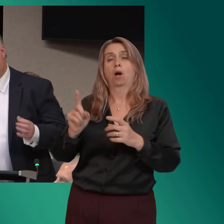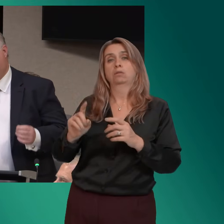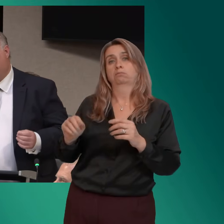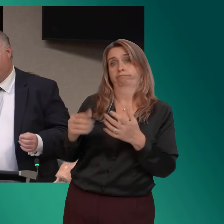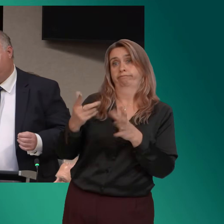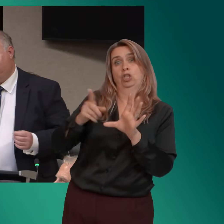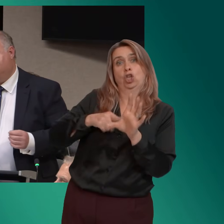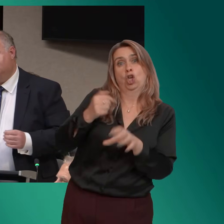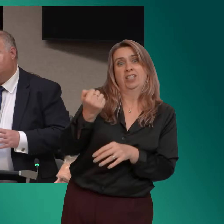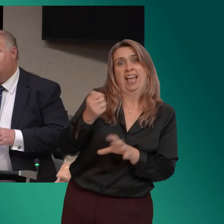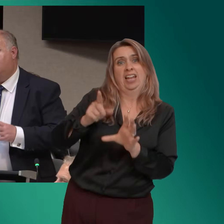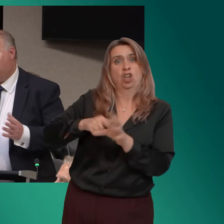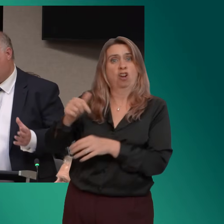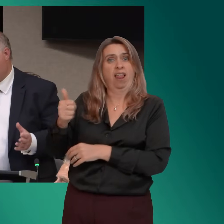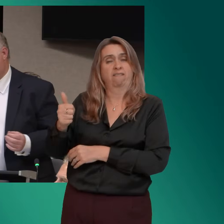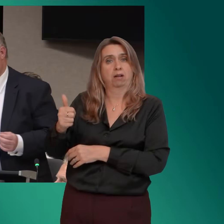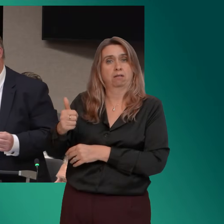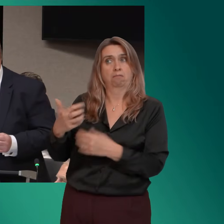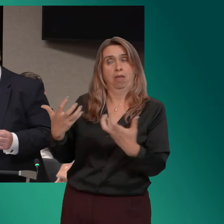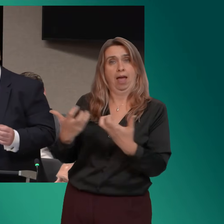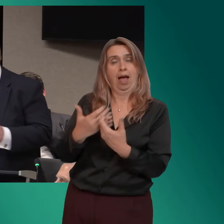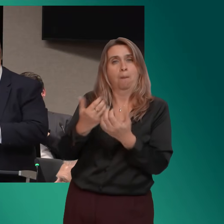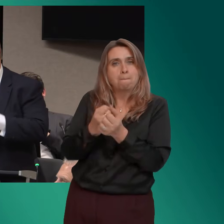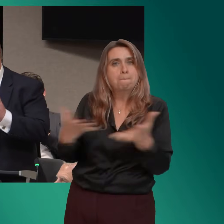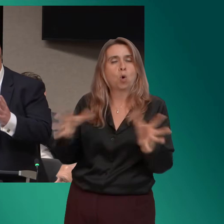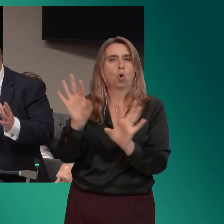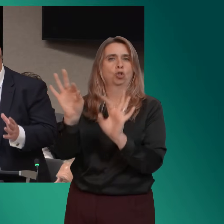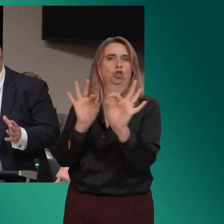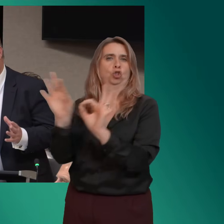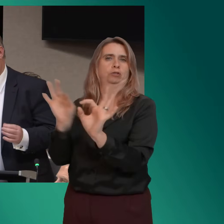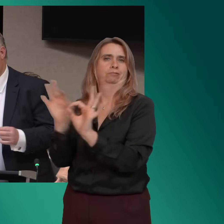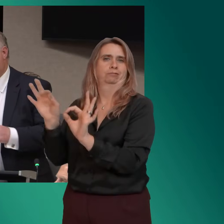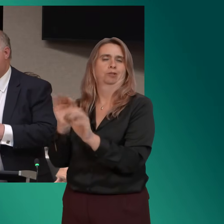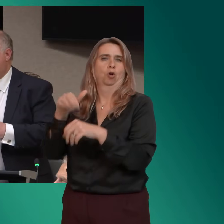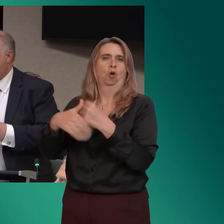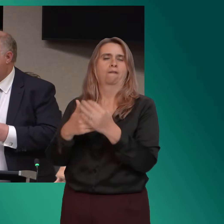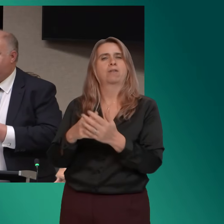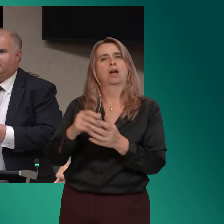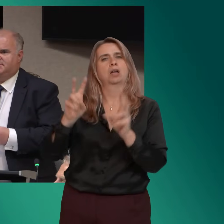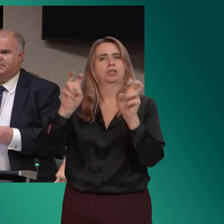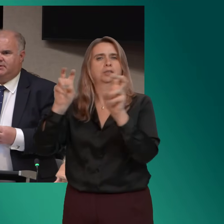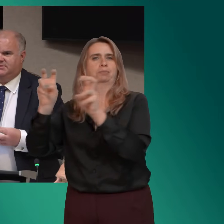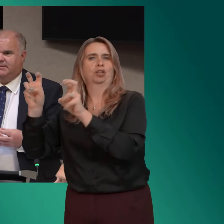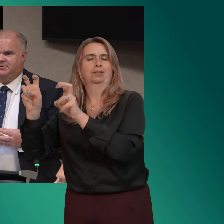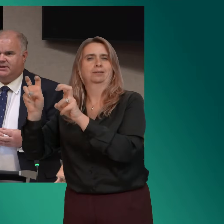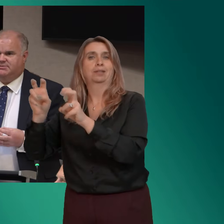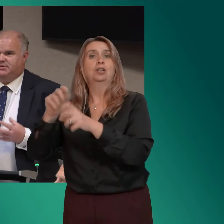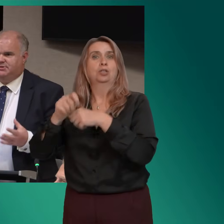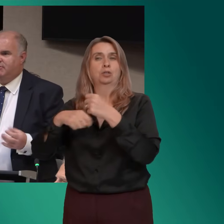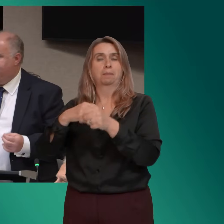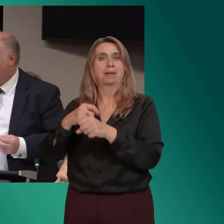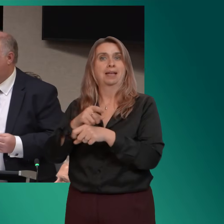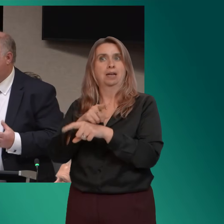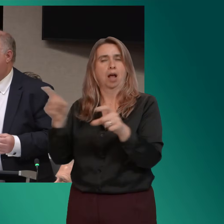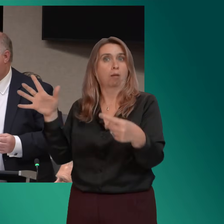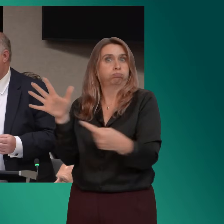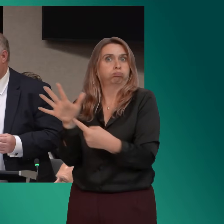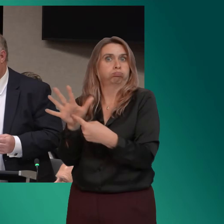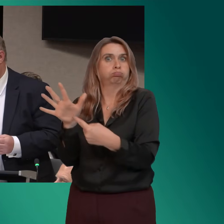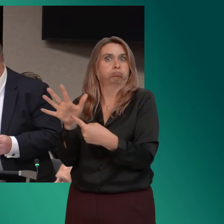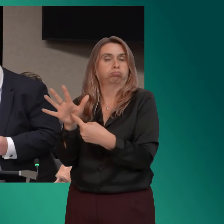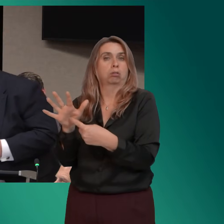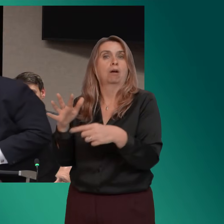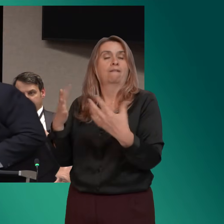how we can give our pupils more options in terms of the curriculum so that we can develop some of those subjects which are so important for an